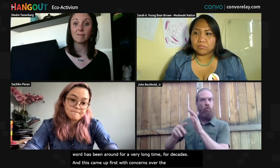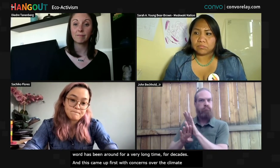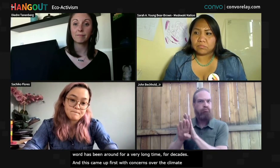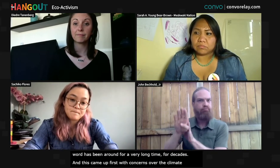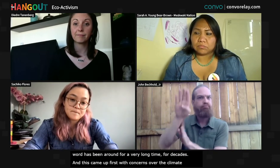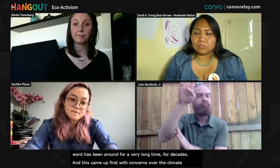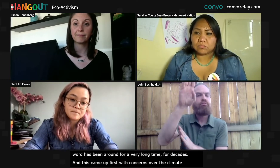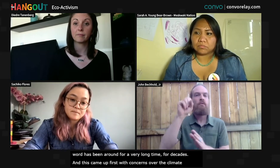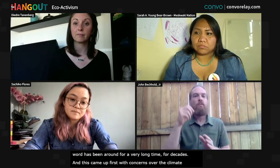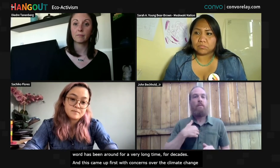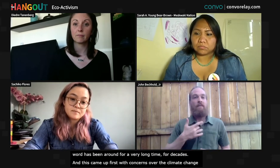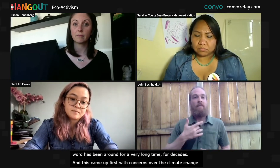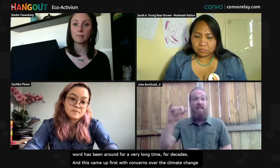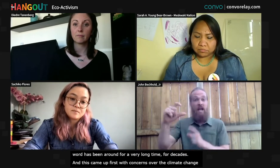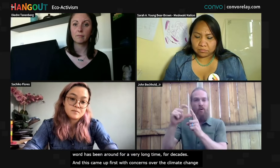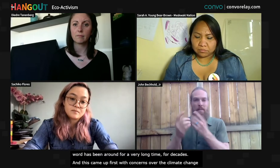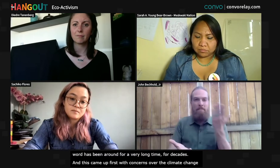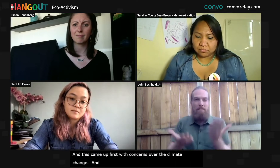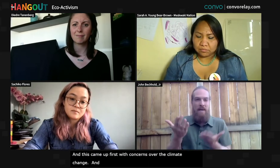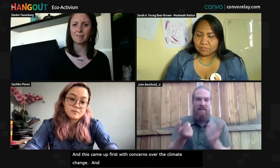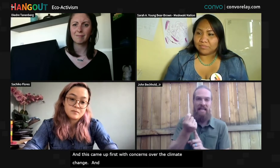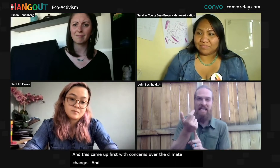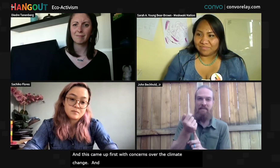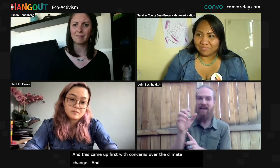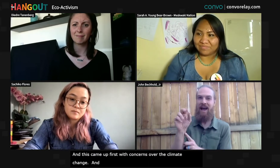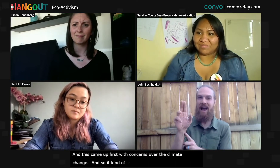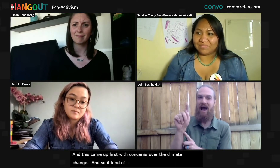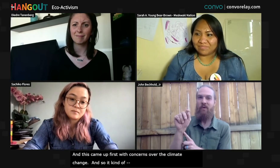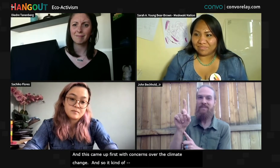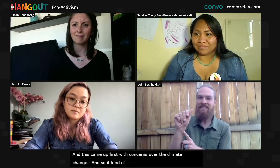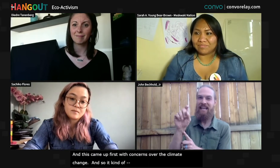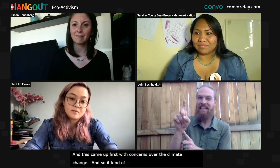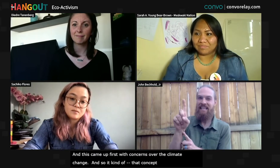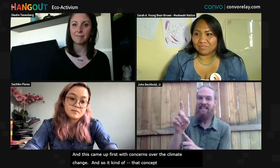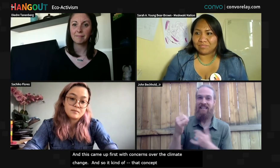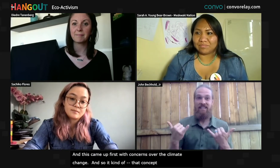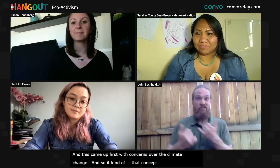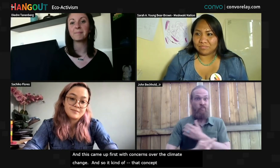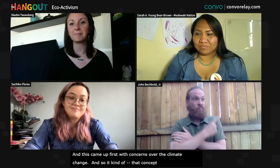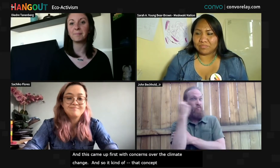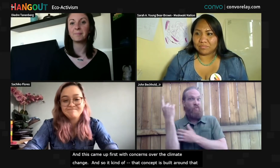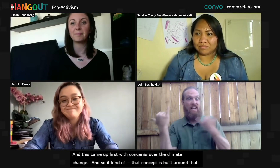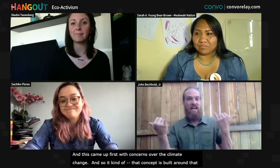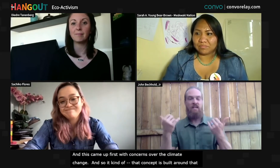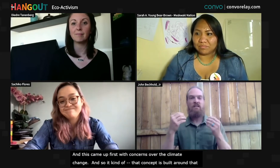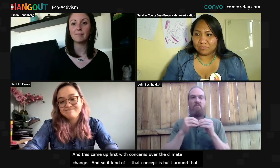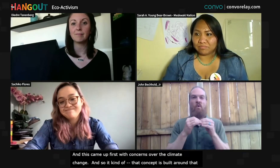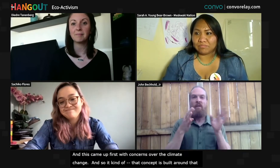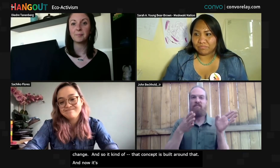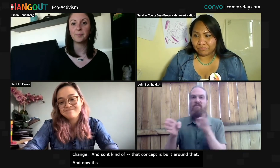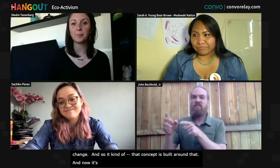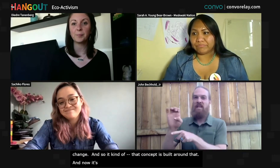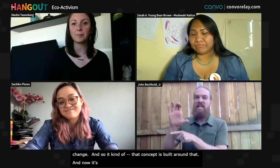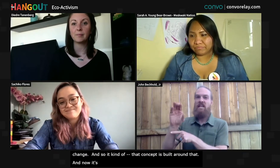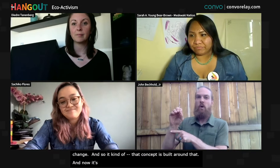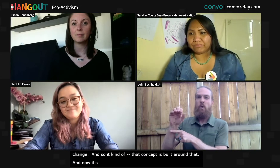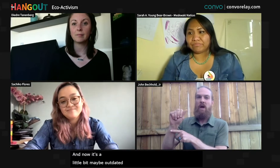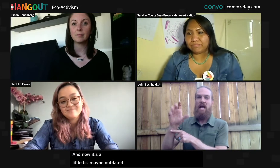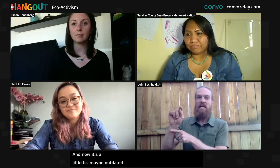And so that concept was built around that. And now it's a little bit maybe outdated because today we're